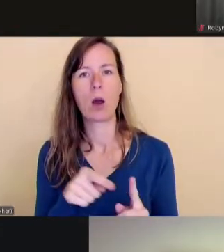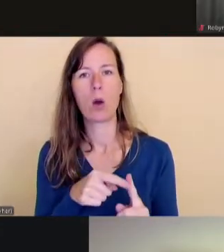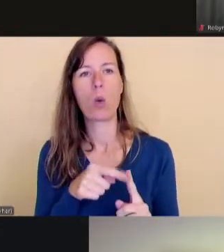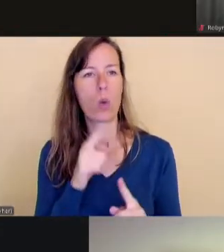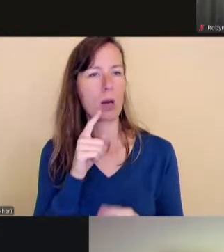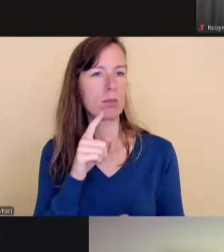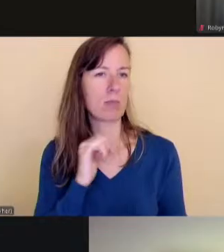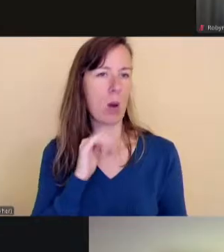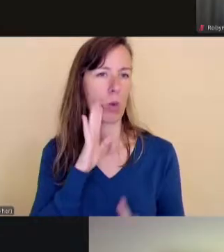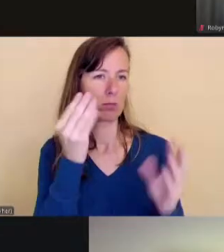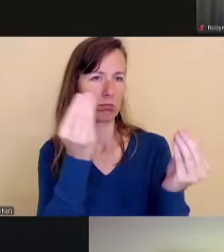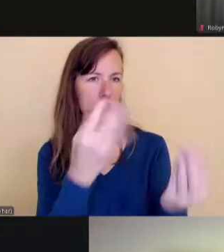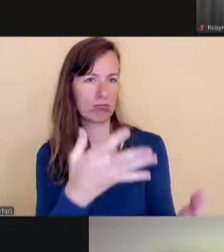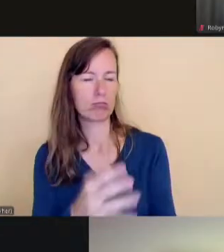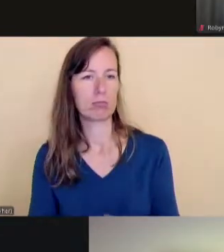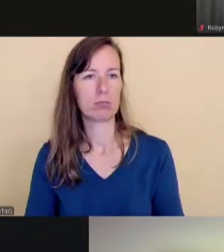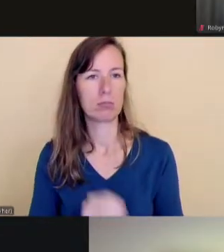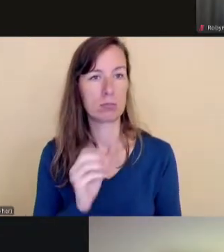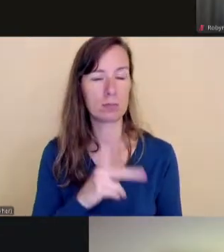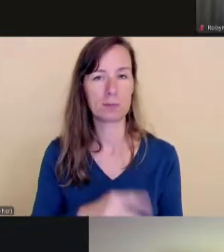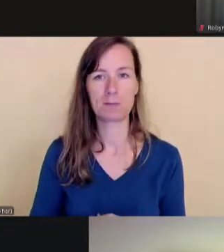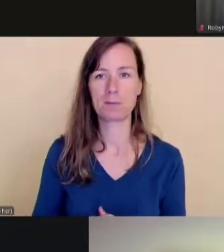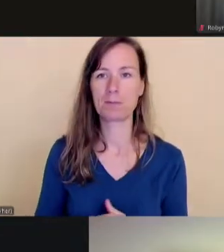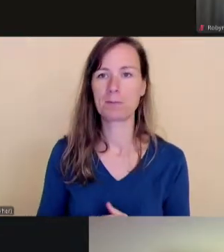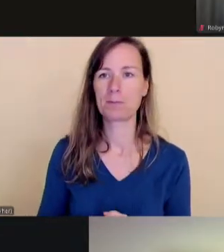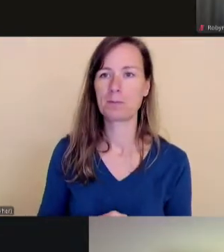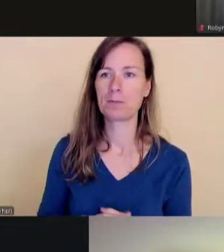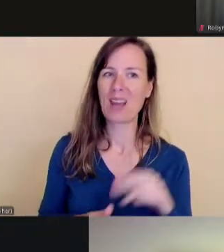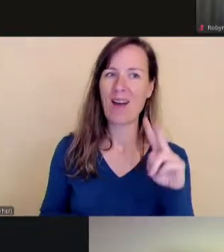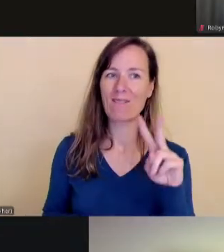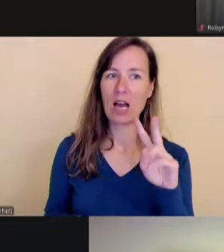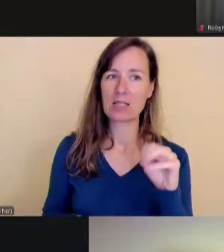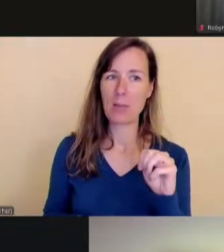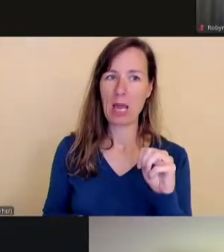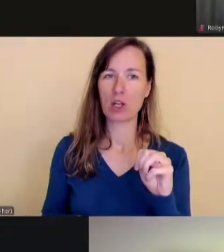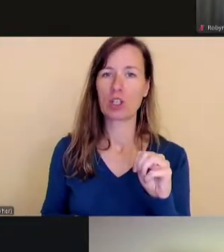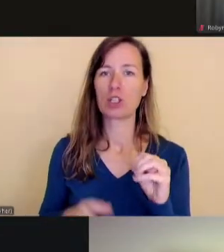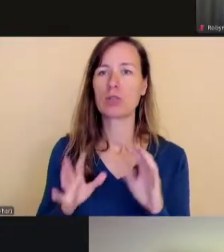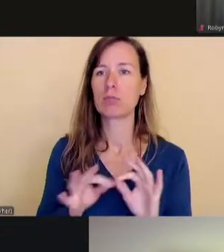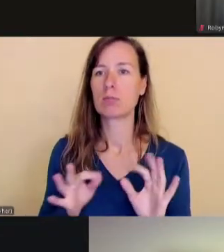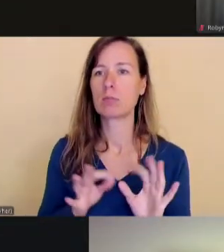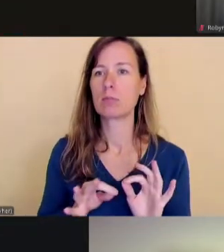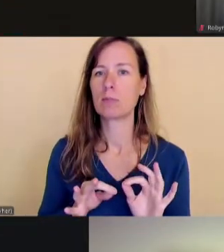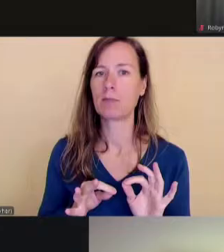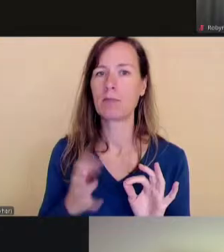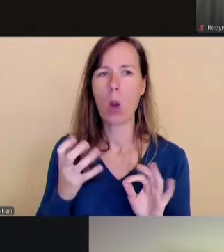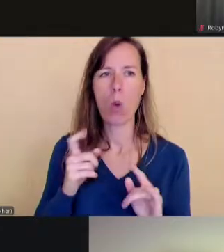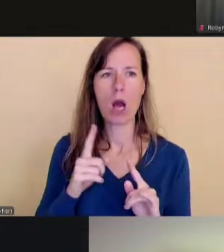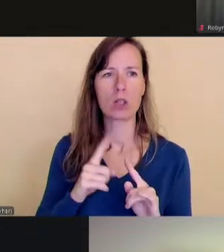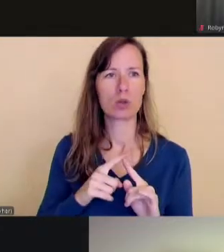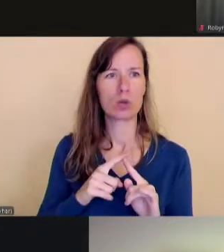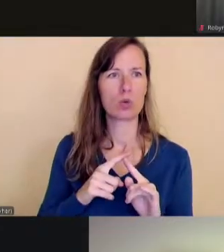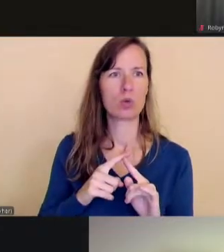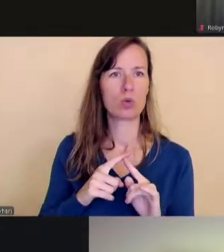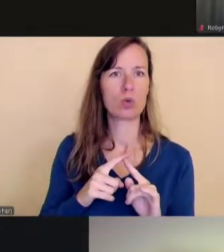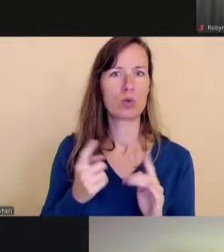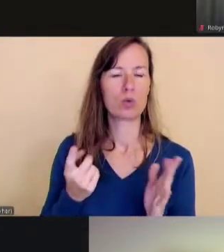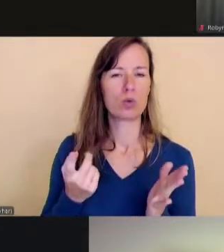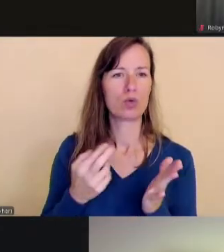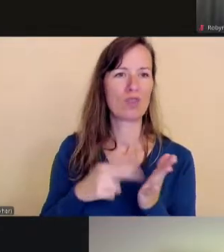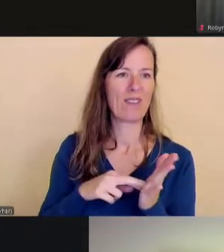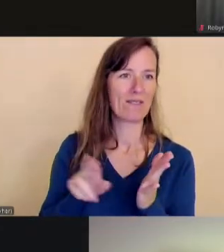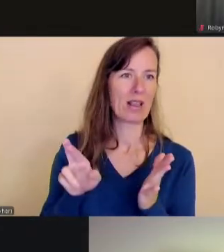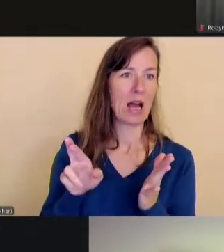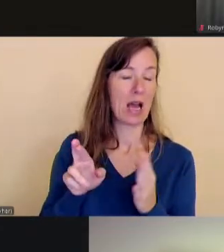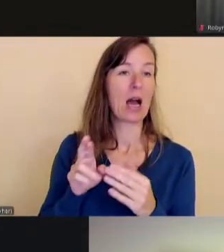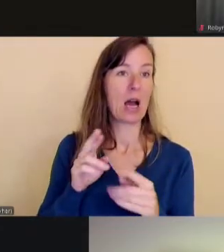okay? Vice Mayor? I just wanted to echo Councilmember Tansey's concern. I don't think we can overstate